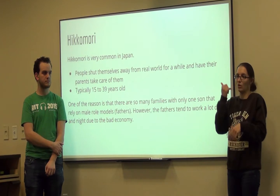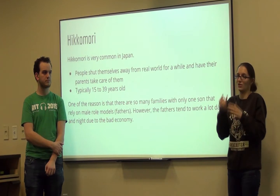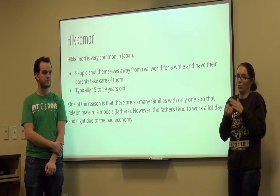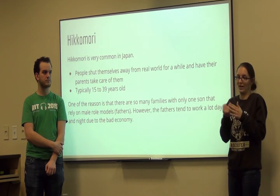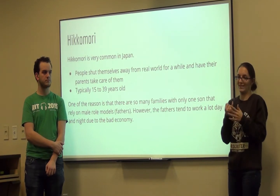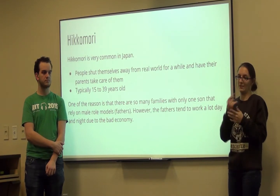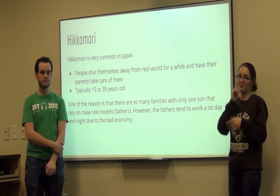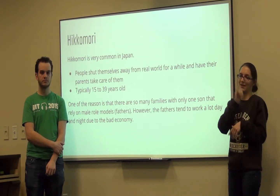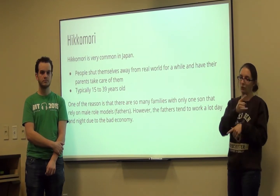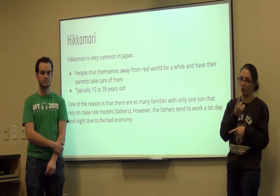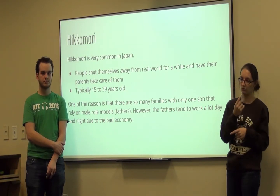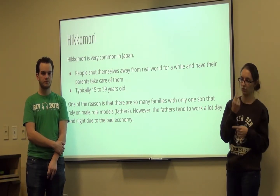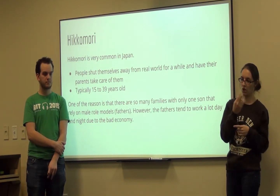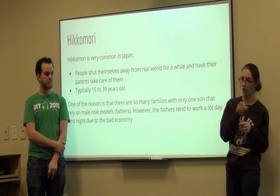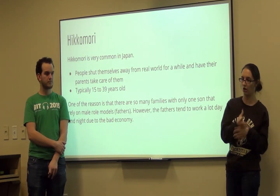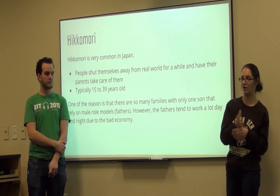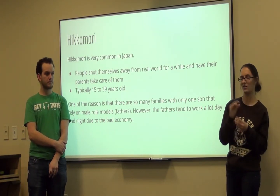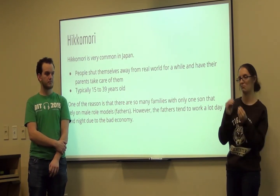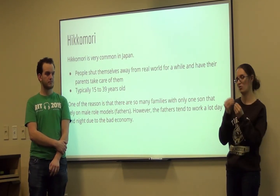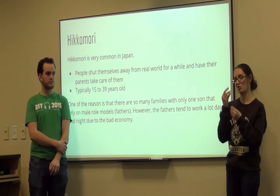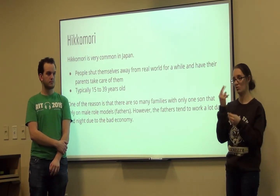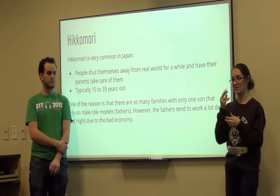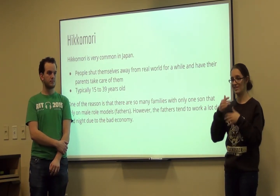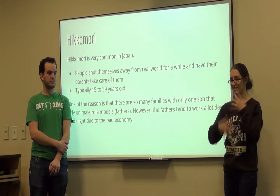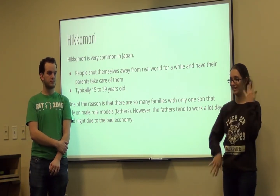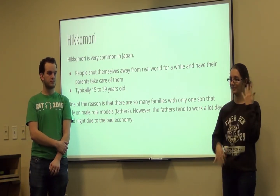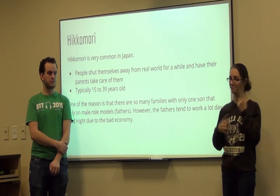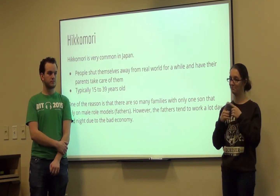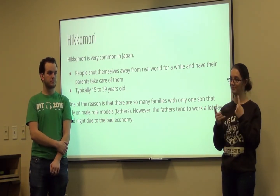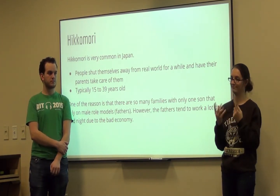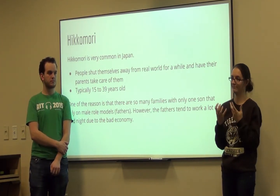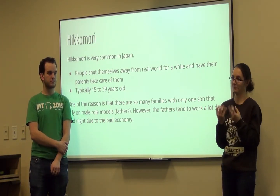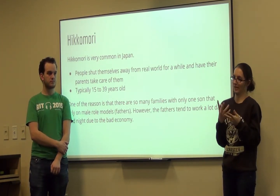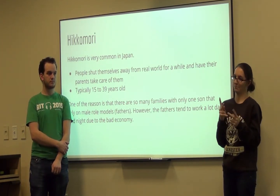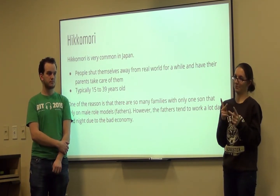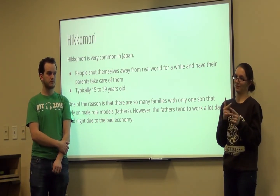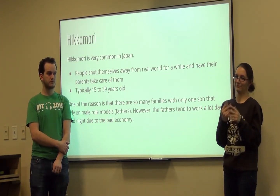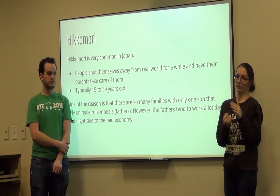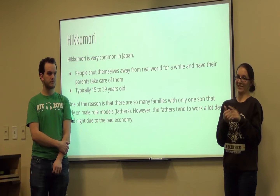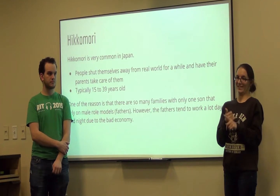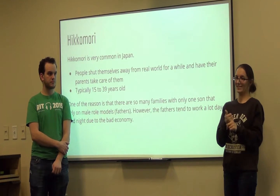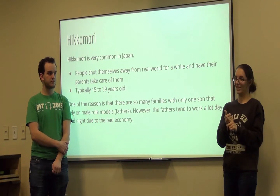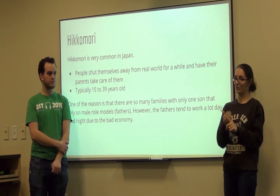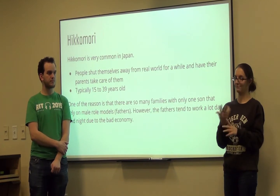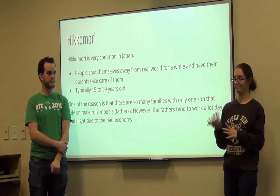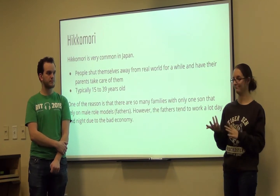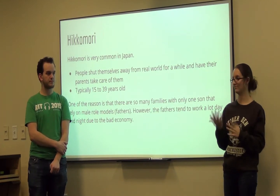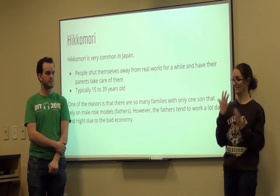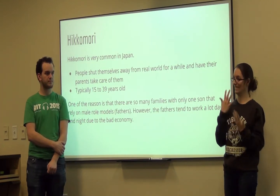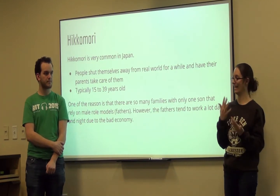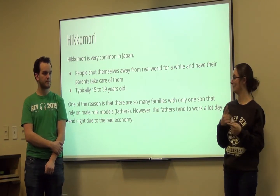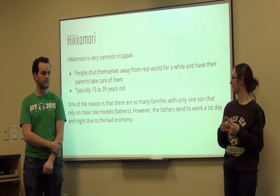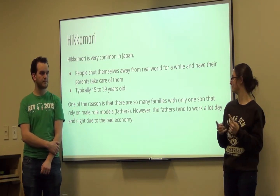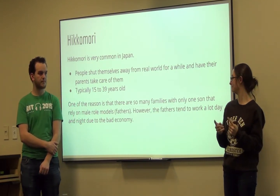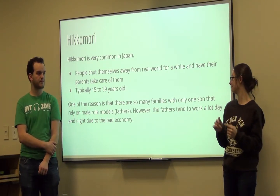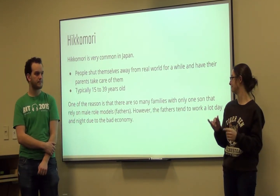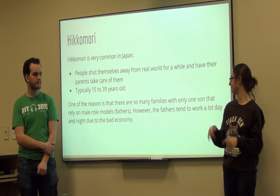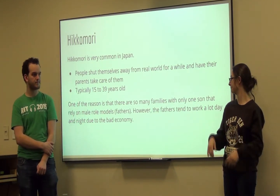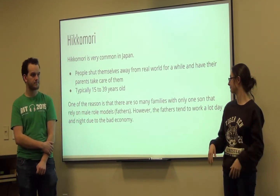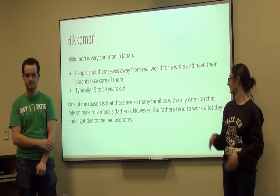out who they were in relation to their parents because their parents were working so much, which led to a ton of other things, but really manifested